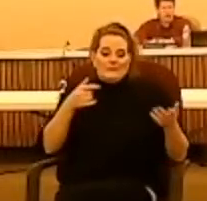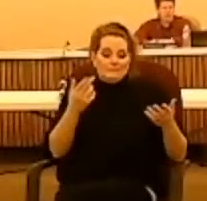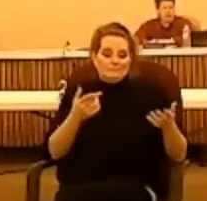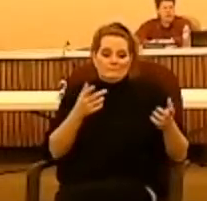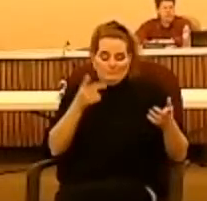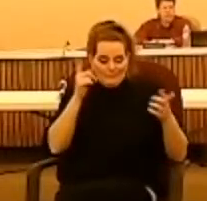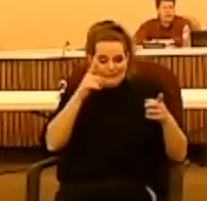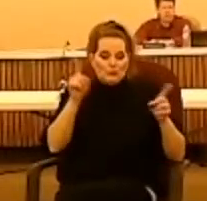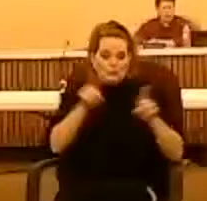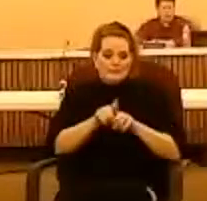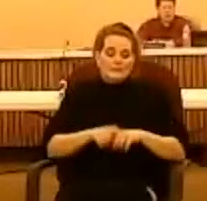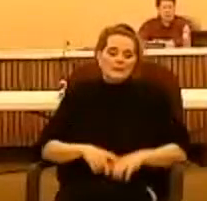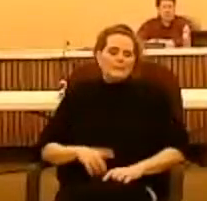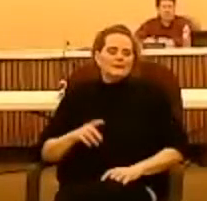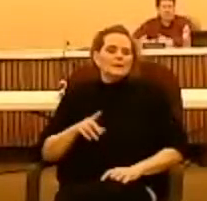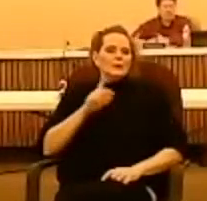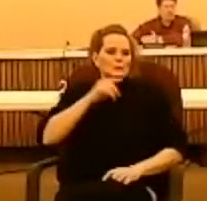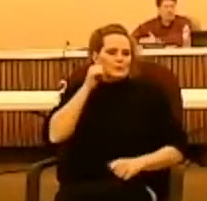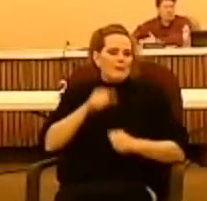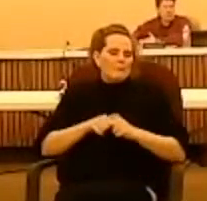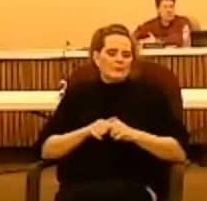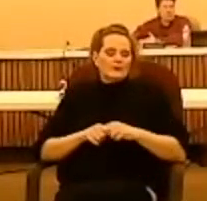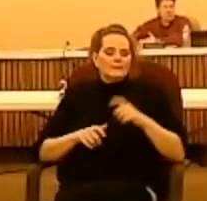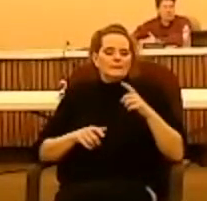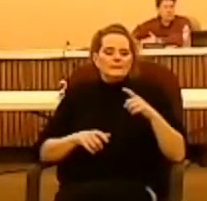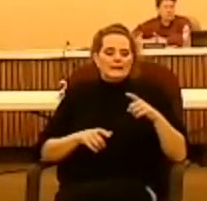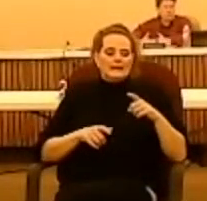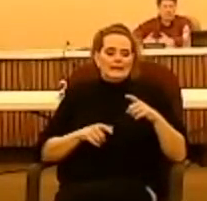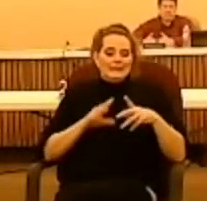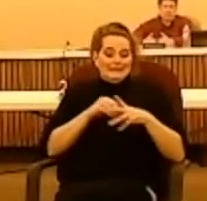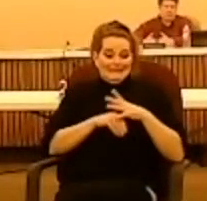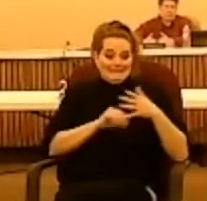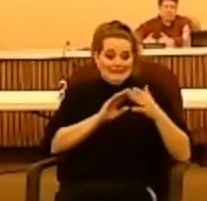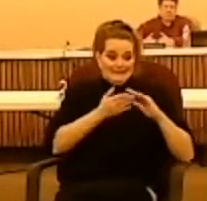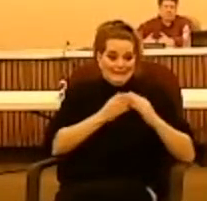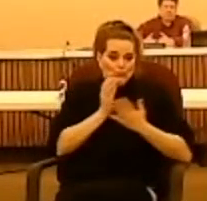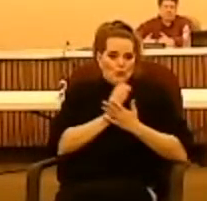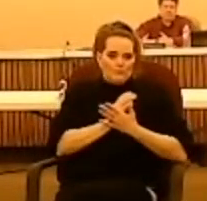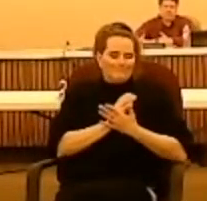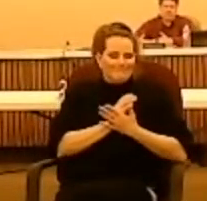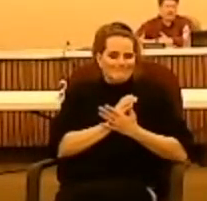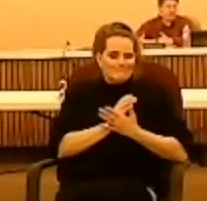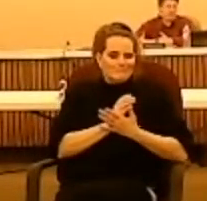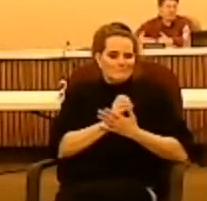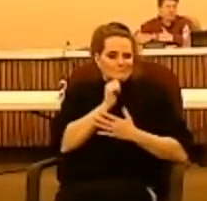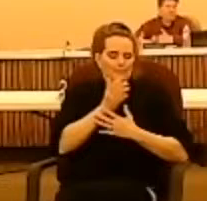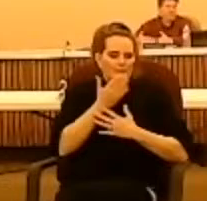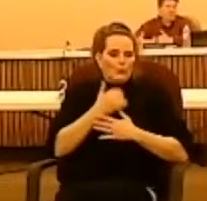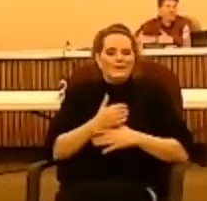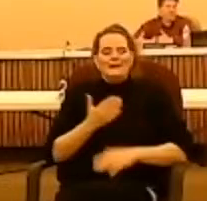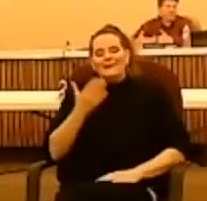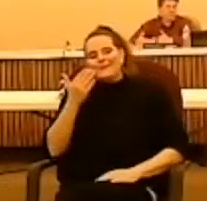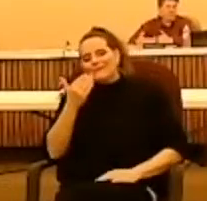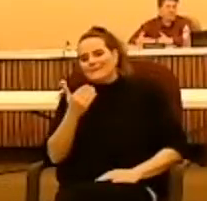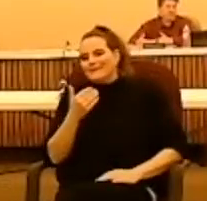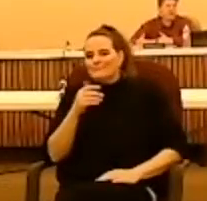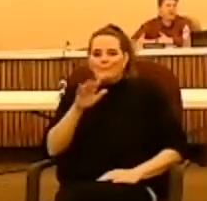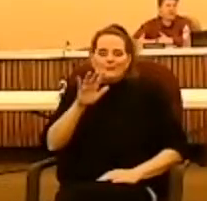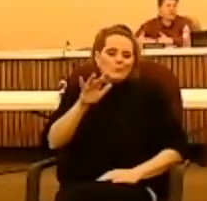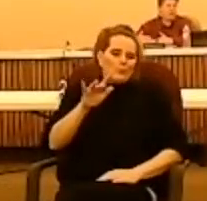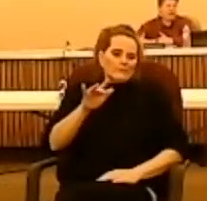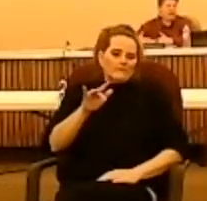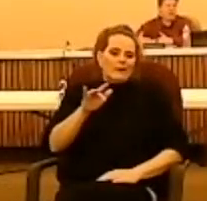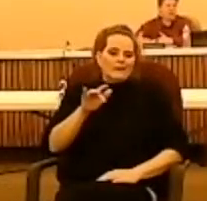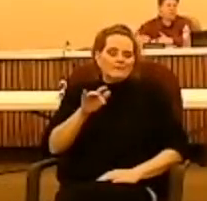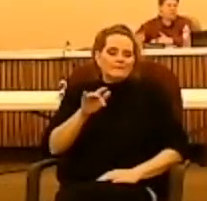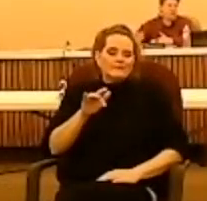to them. That's why, if you remember, instead of it being in our town code, Right. it's like 15 or 25